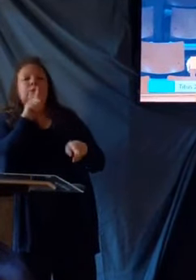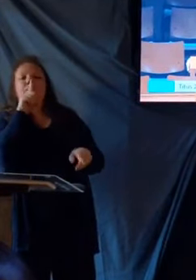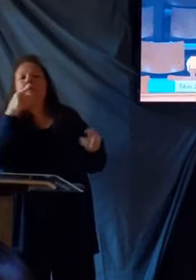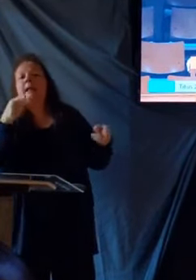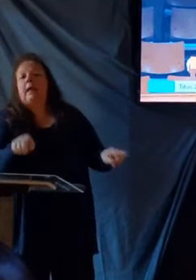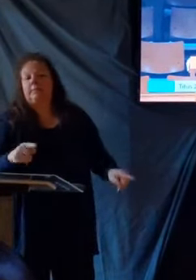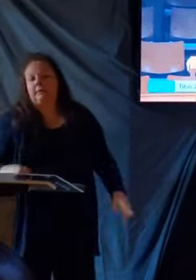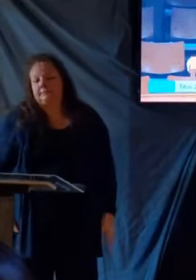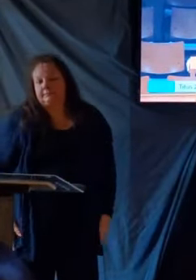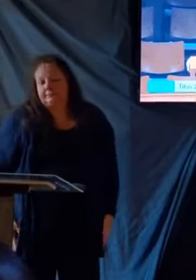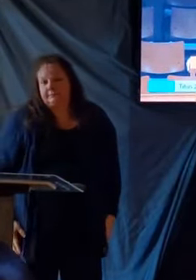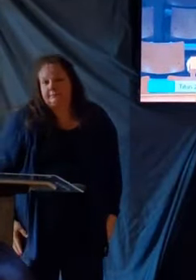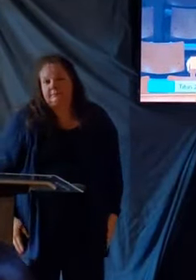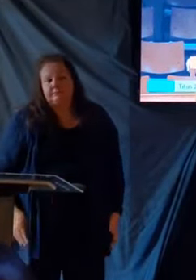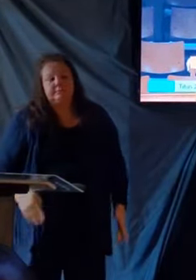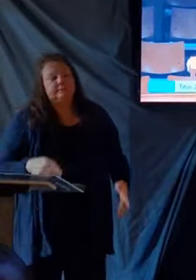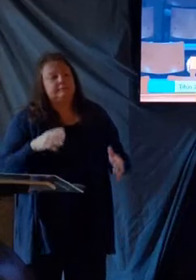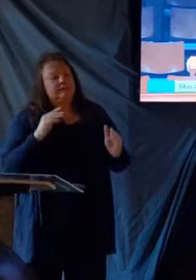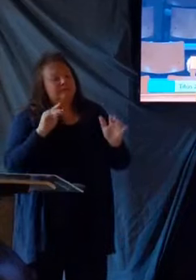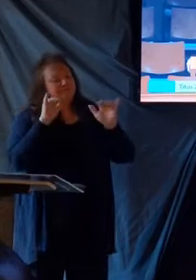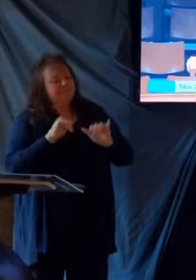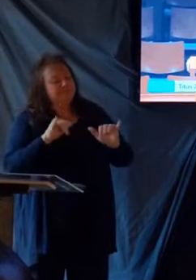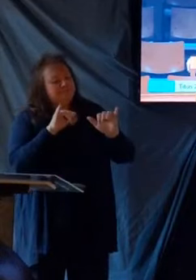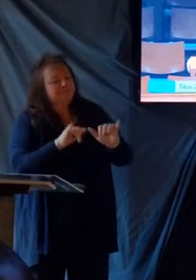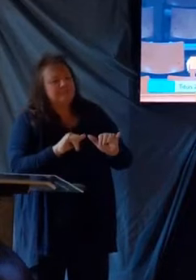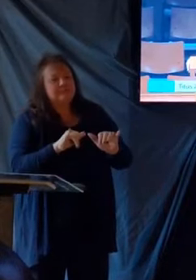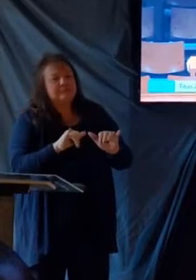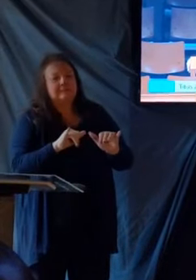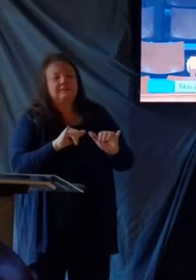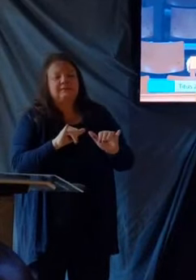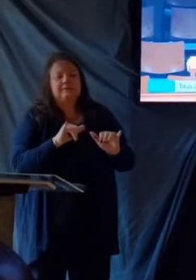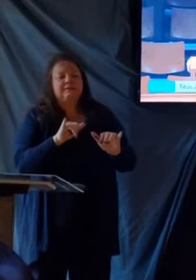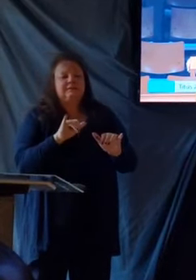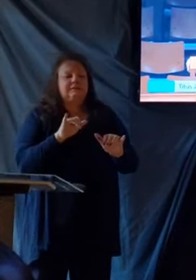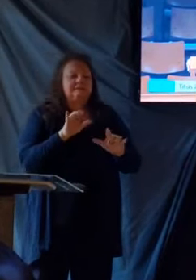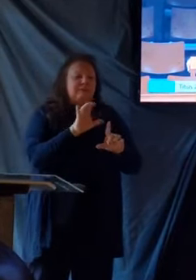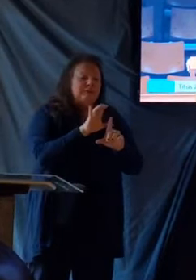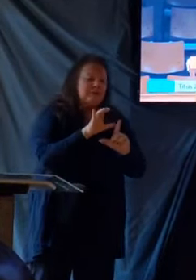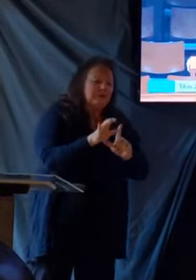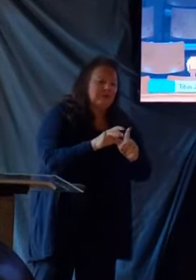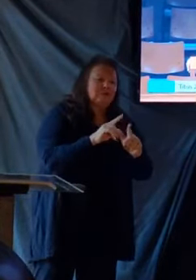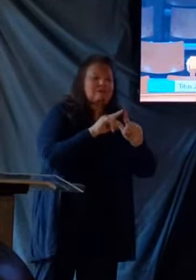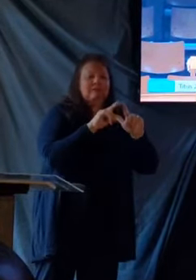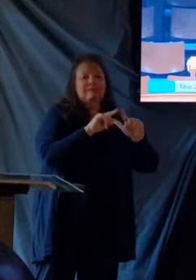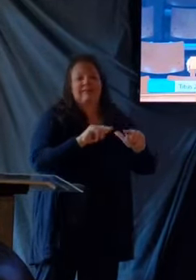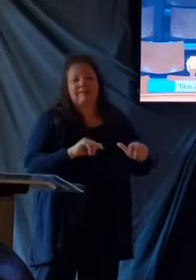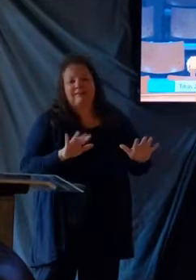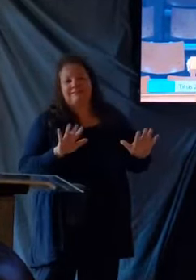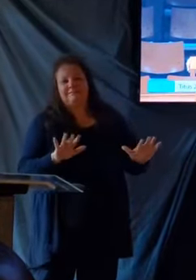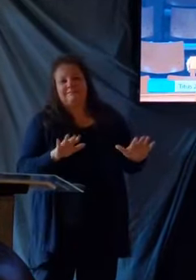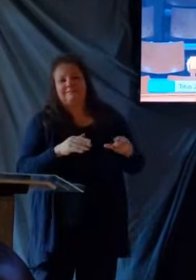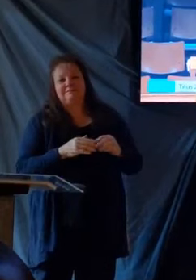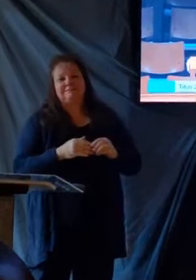It follows the pattern of the day. We're back to culture. and those things.